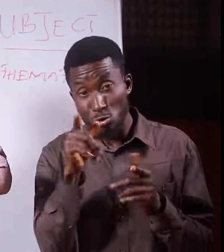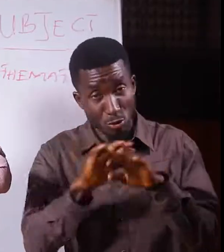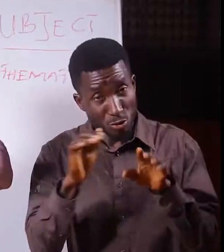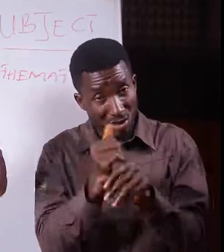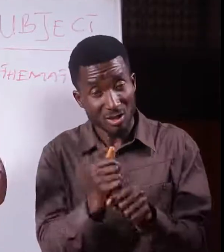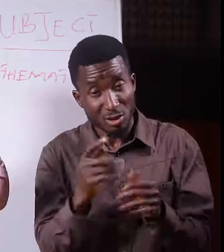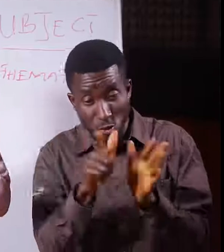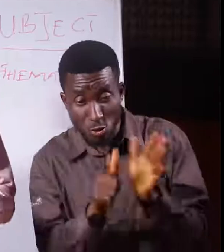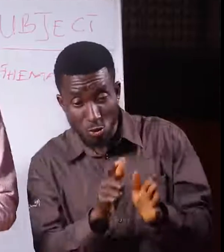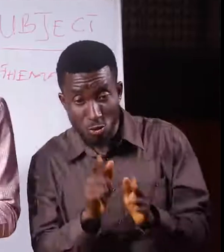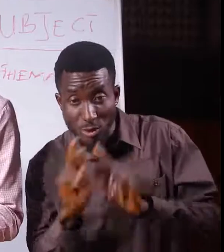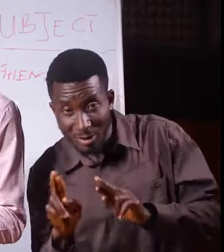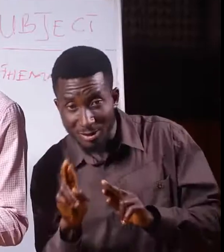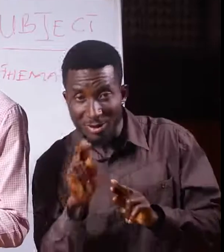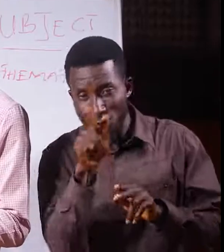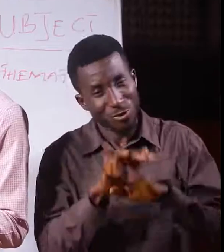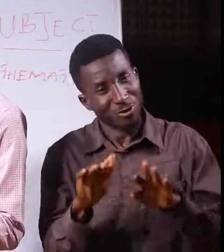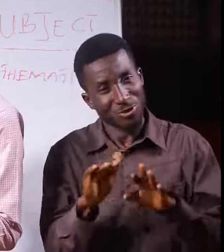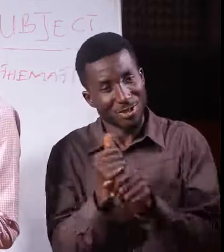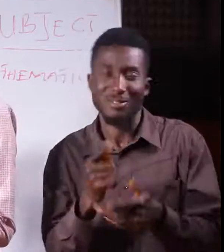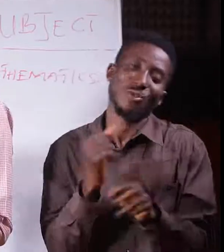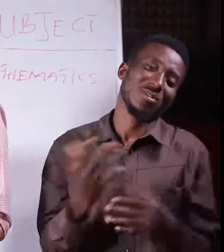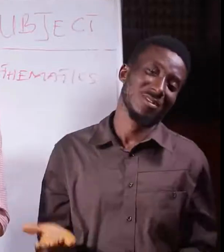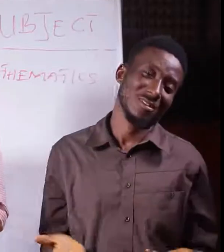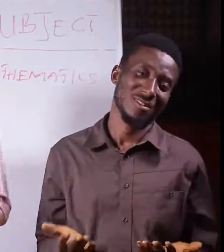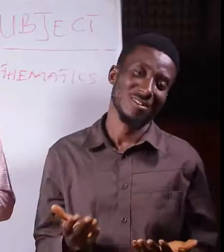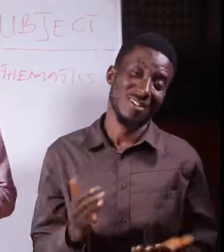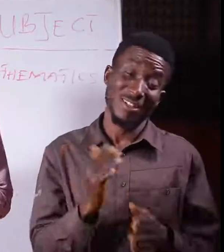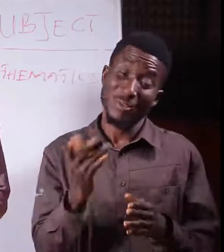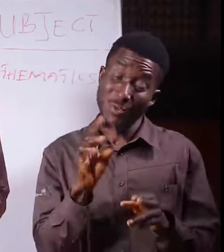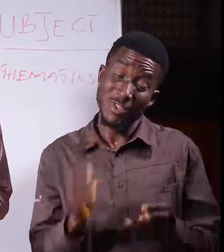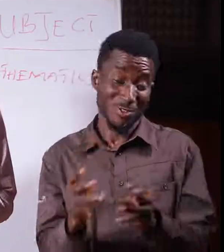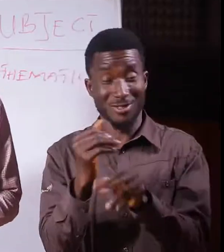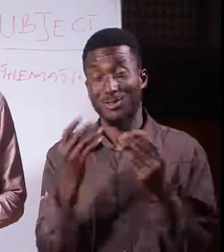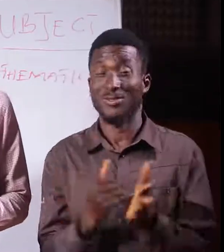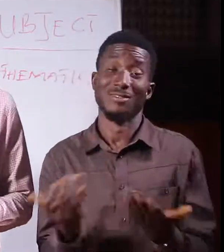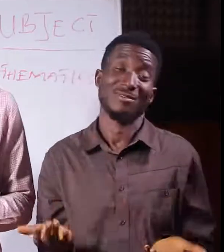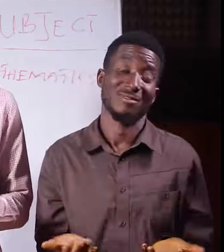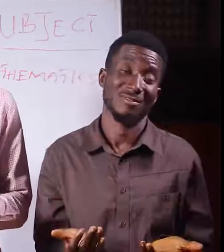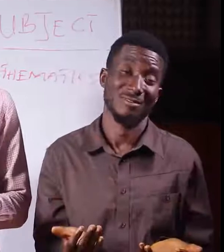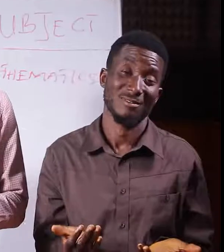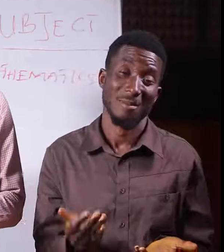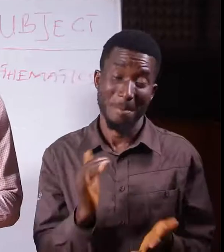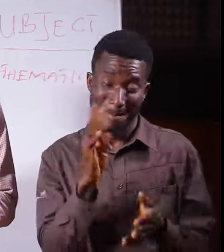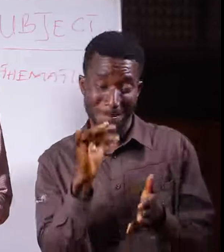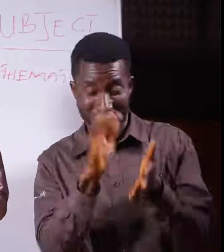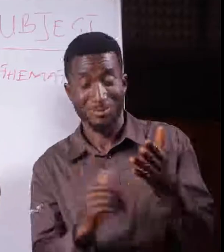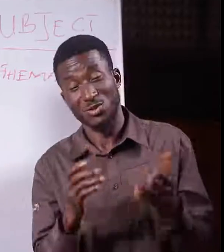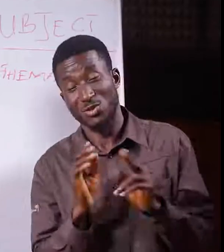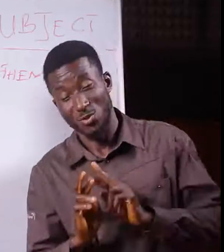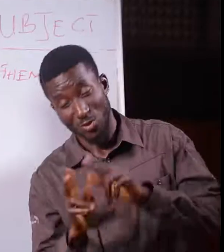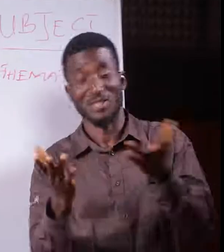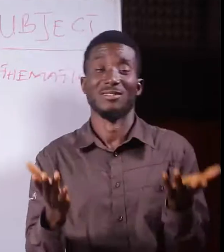get the laws correctly, then automatically there is no way you can solve the simultaneous equation by elimination method